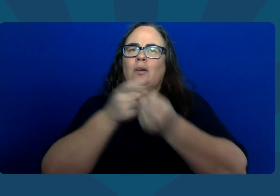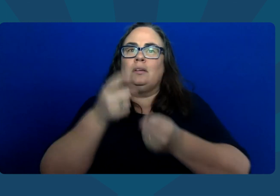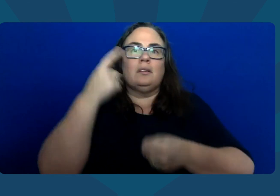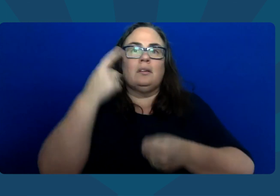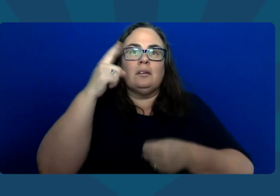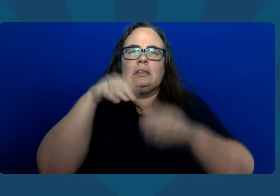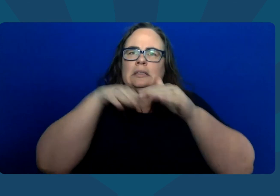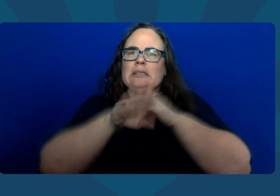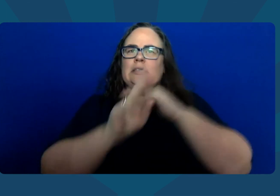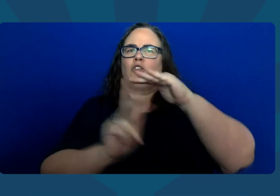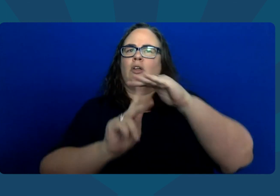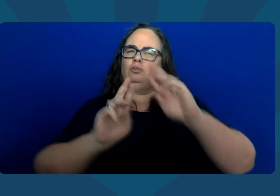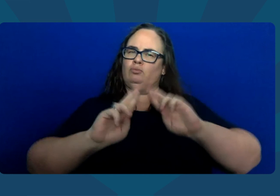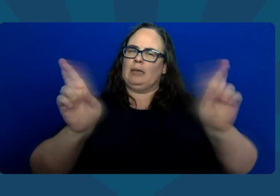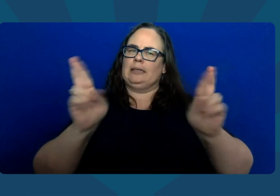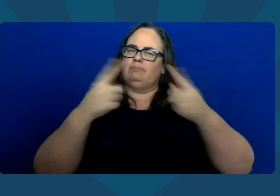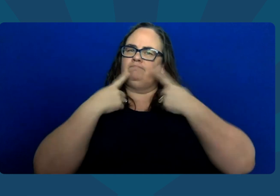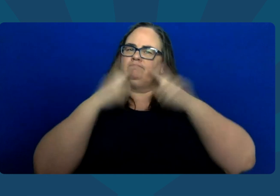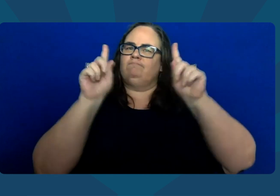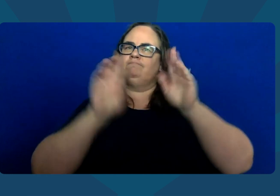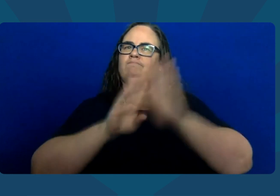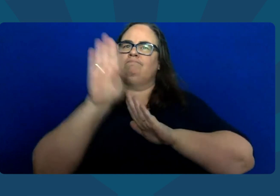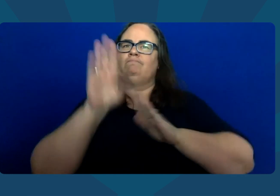enter kindergarten ready to succeed.